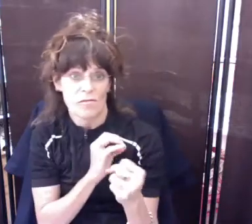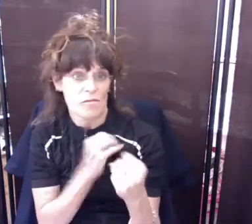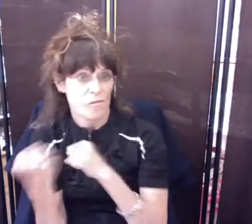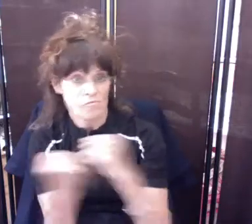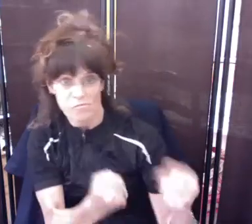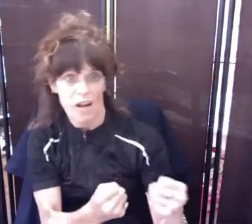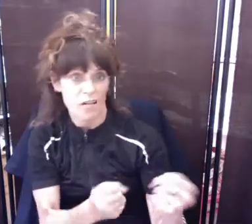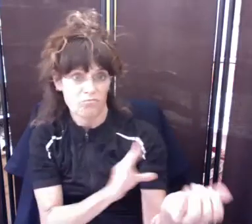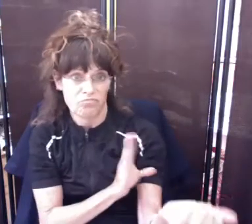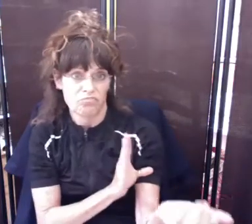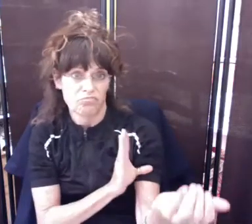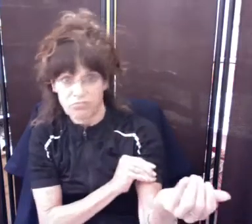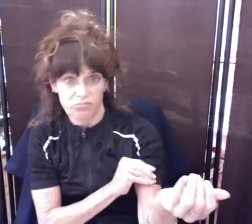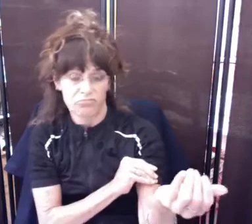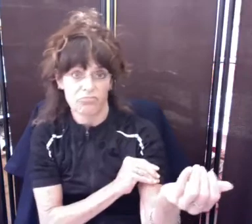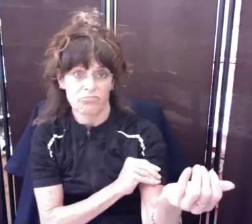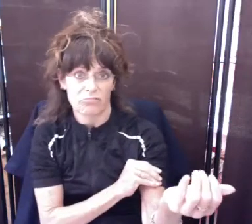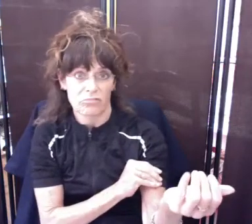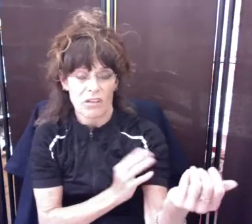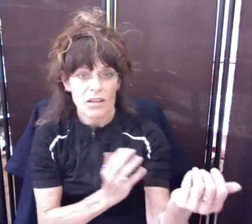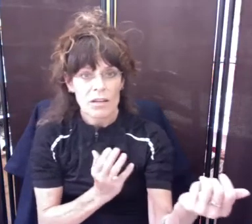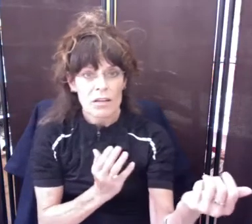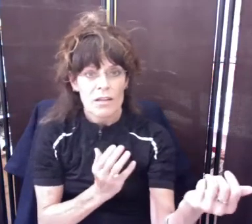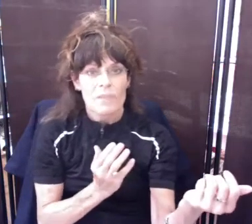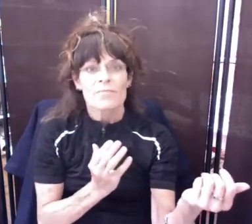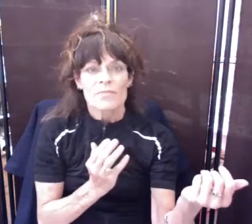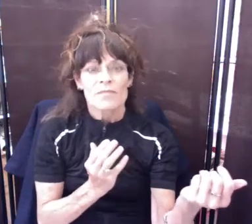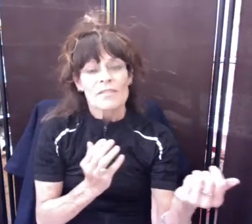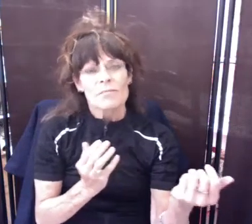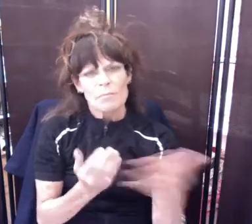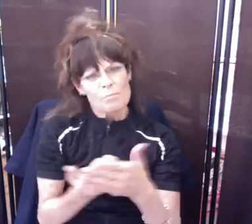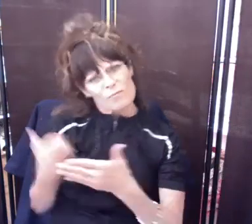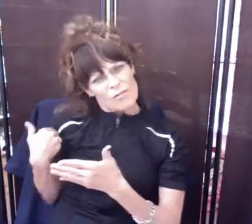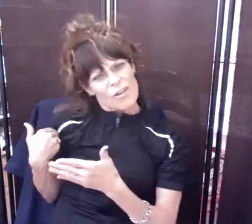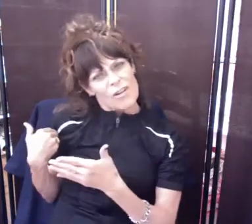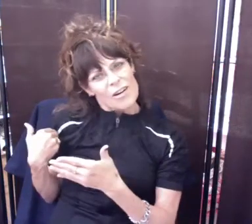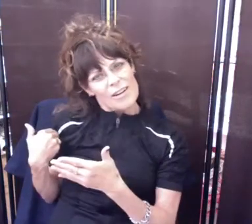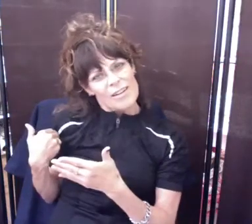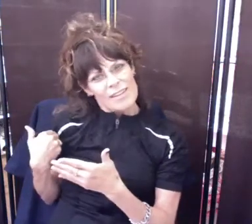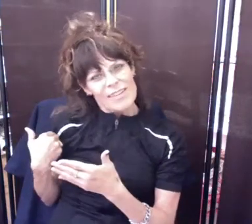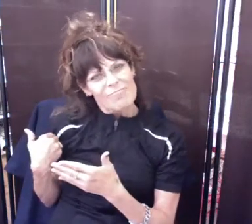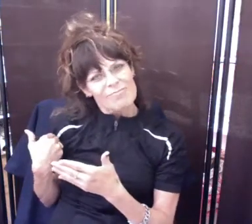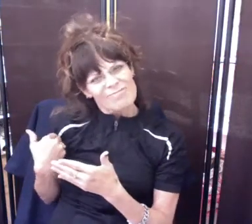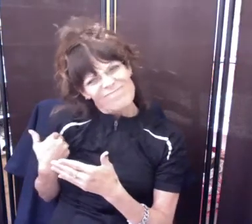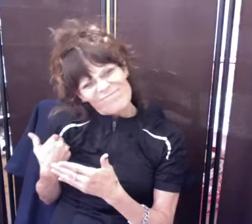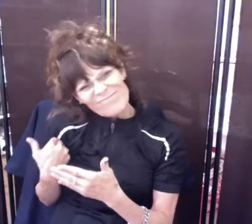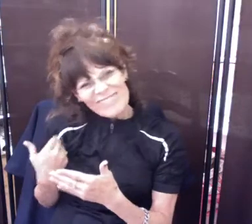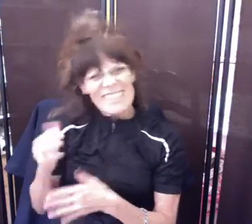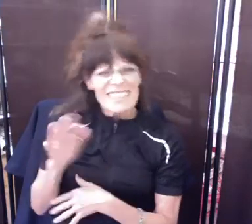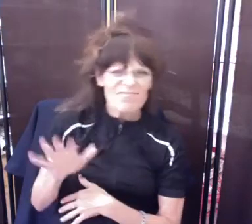drinking. But I believe that there was a period of time where I was preoccupied with alcohol. Now, I'm like 13. I'm